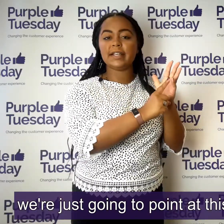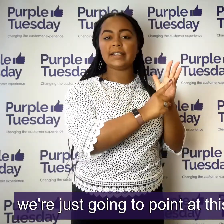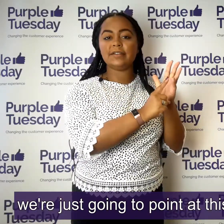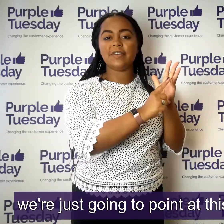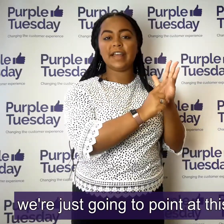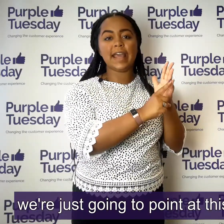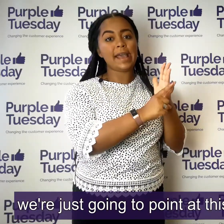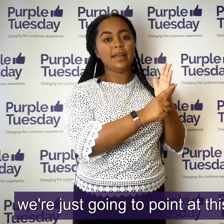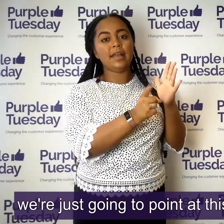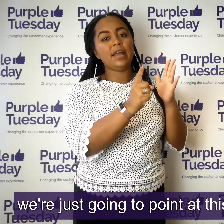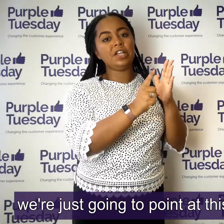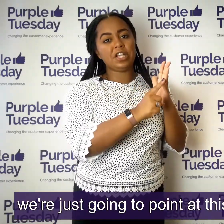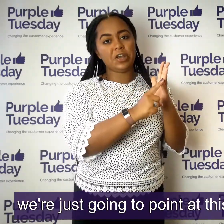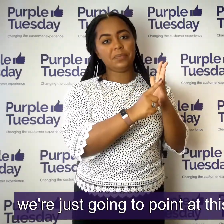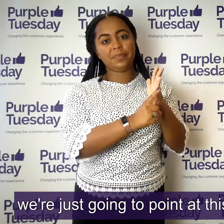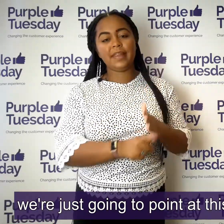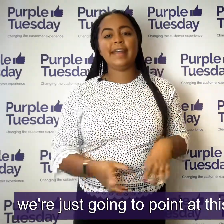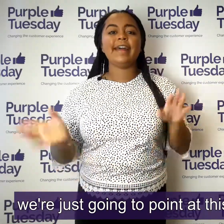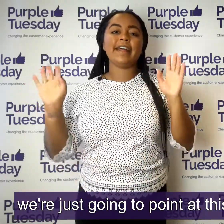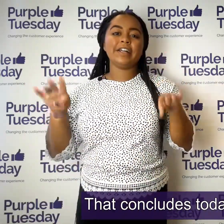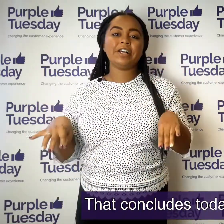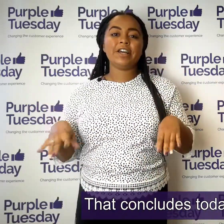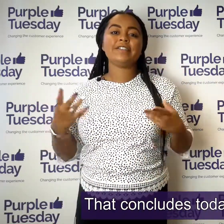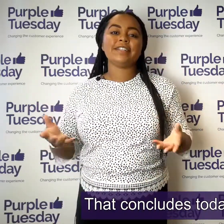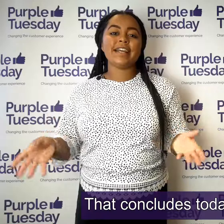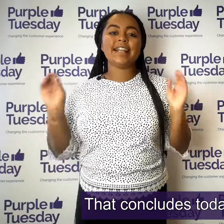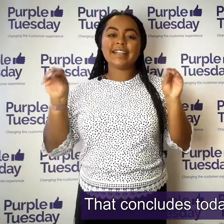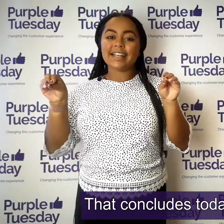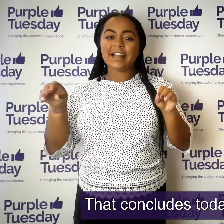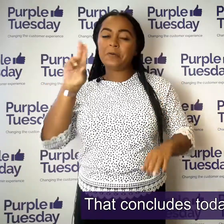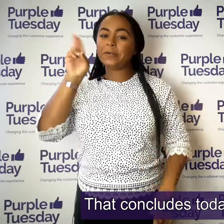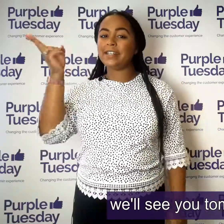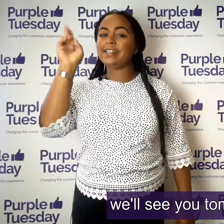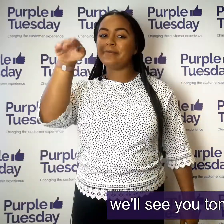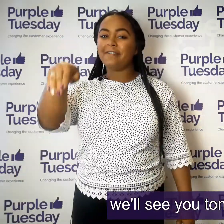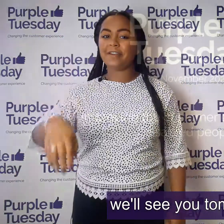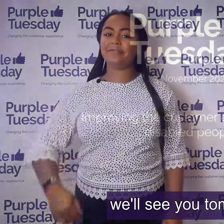at this little finger here, U. That concludes today's lesson. We'll see you tomorrow.